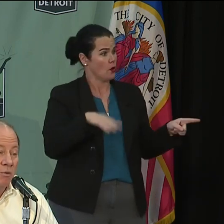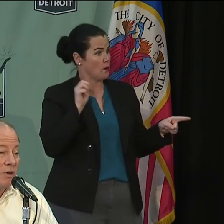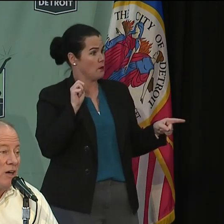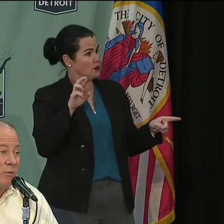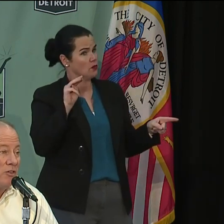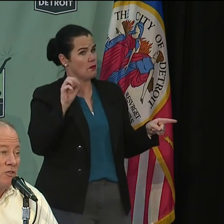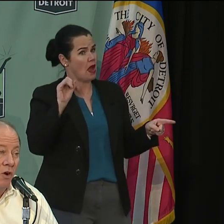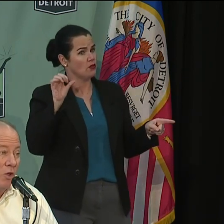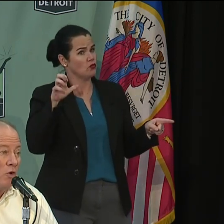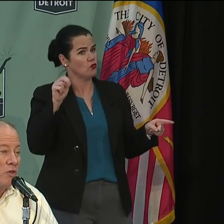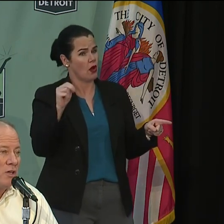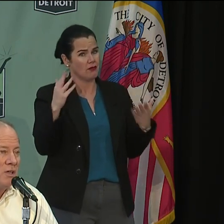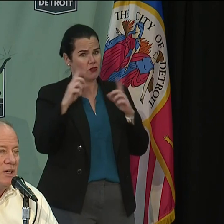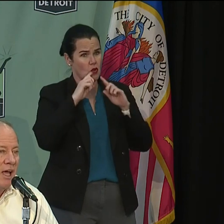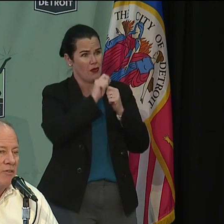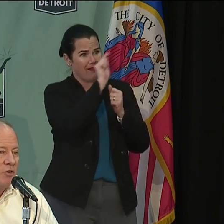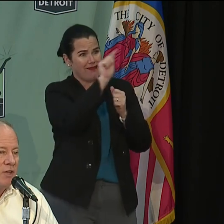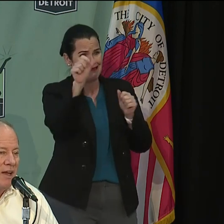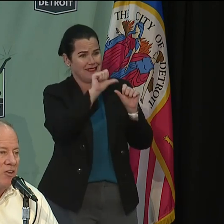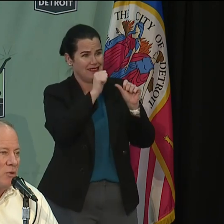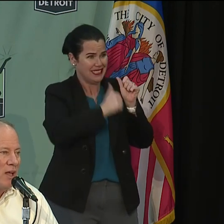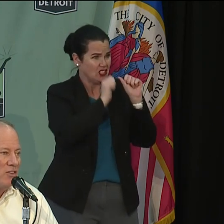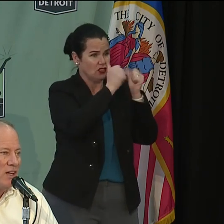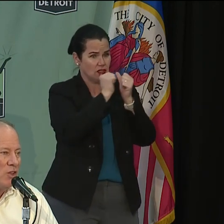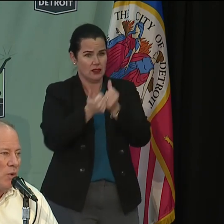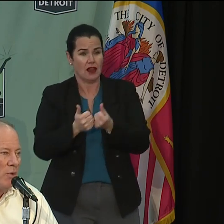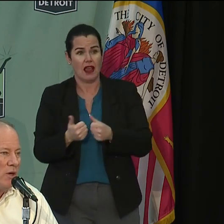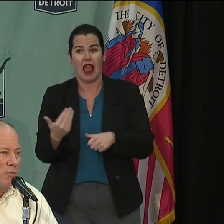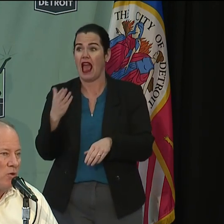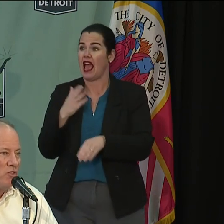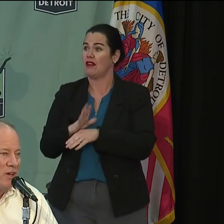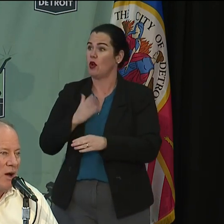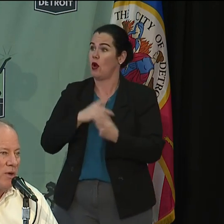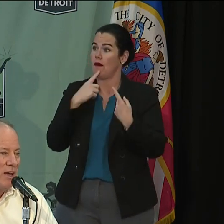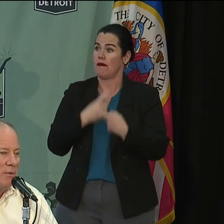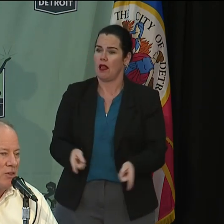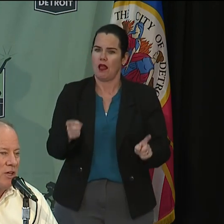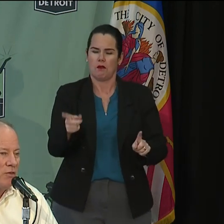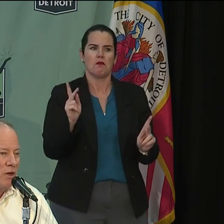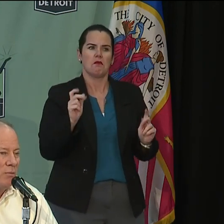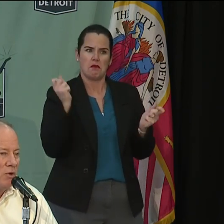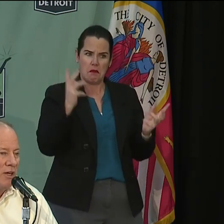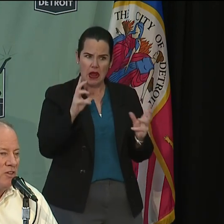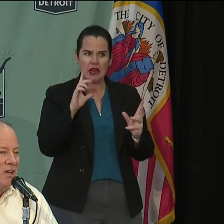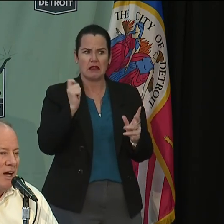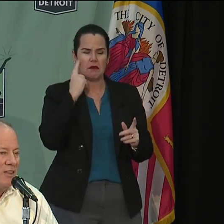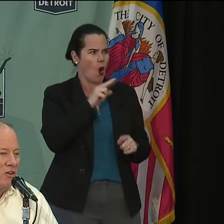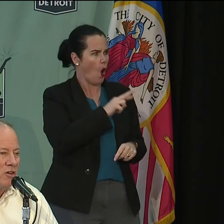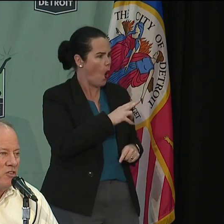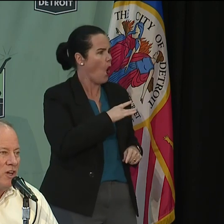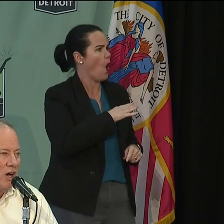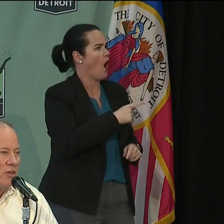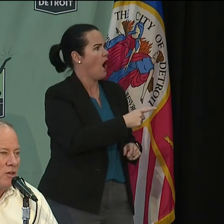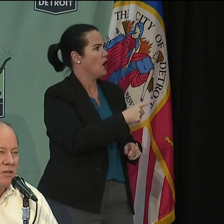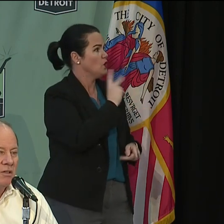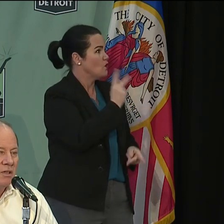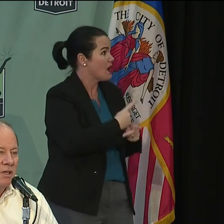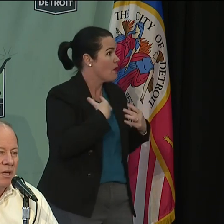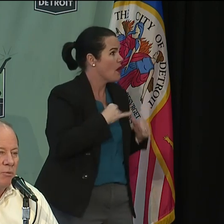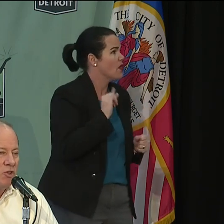hearing from governments all over after the announcement last night of the way we approached it, how we kept health care for all employees. I think you're going to see